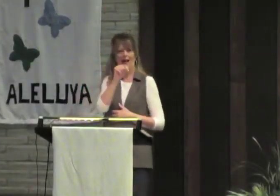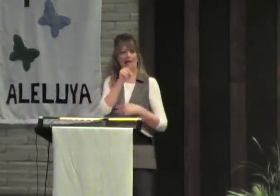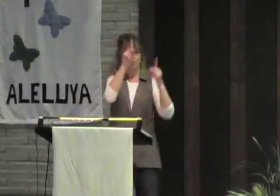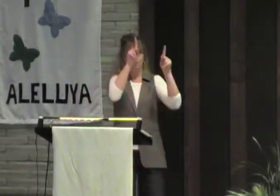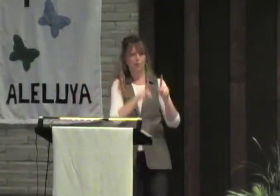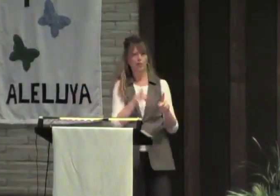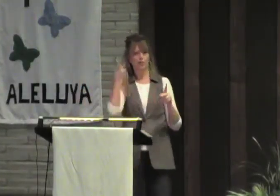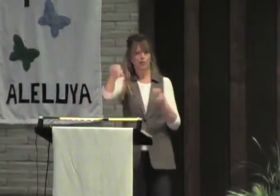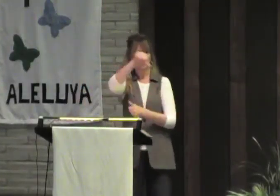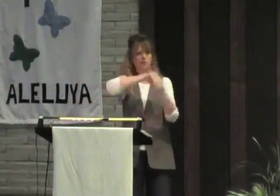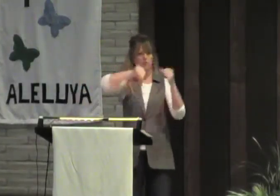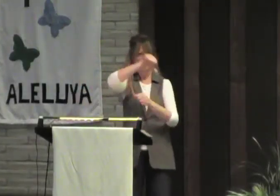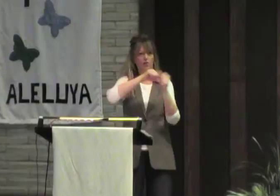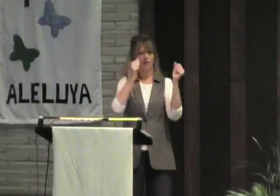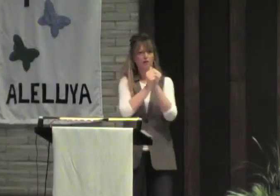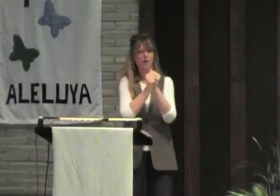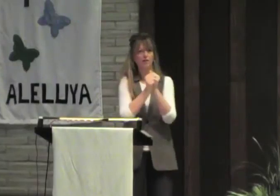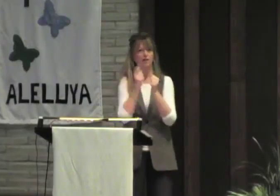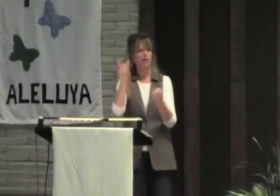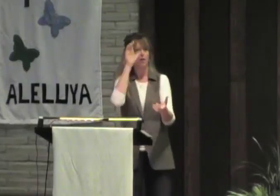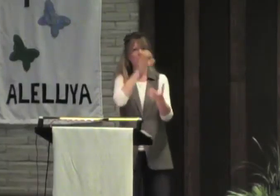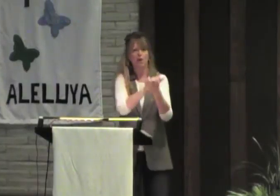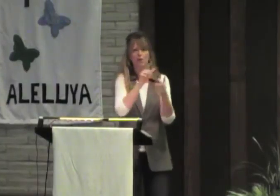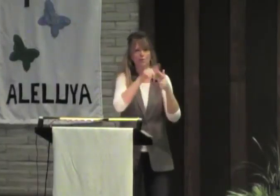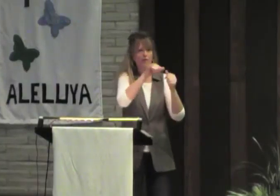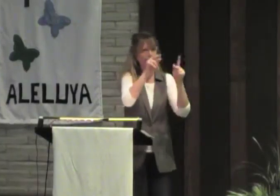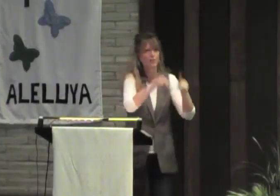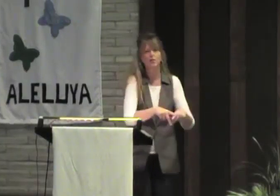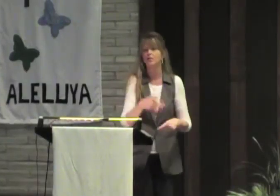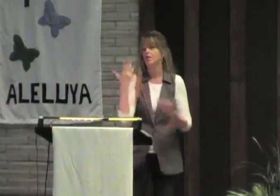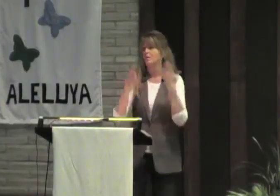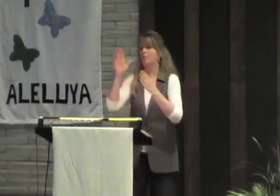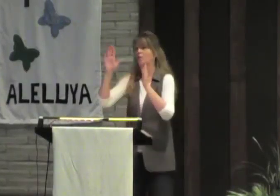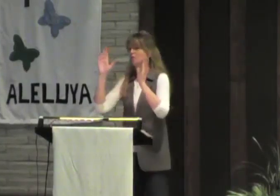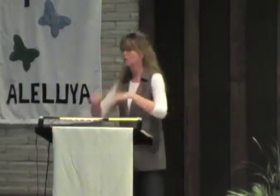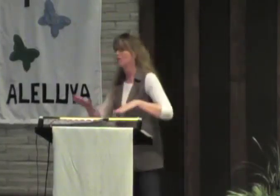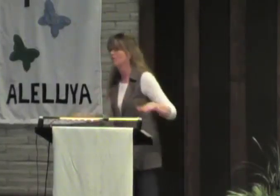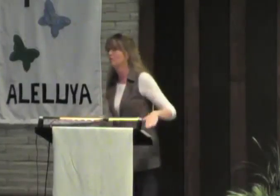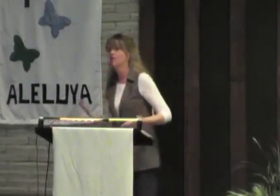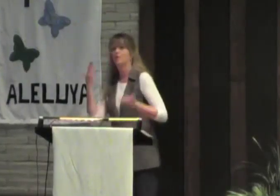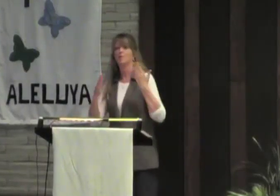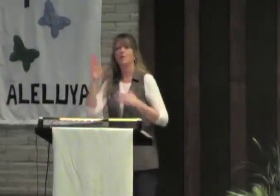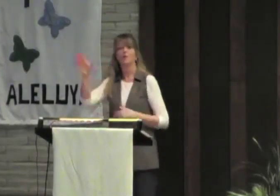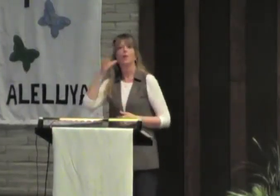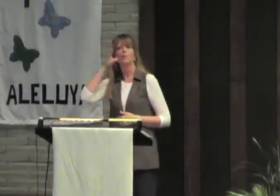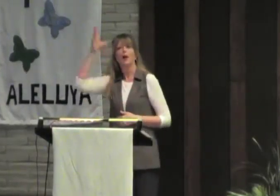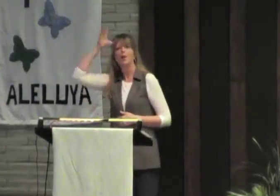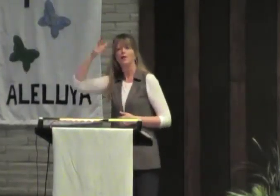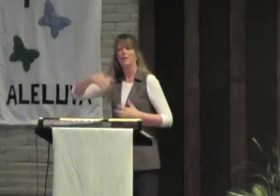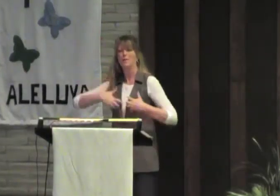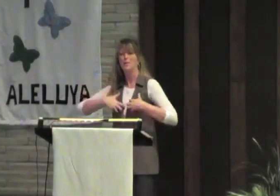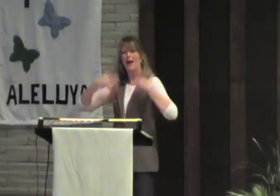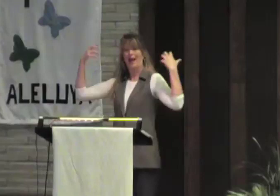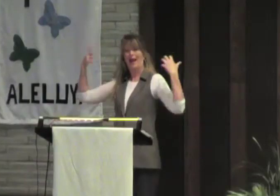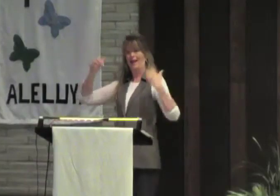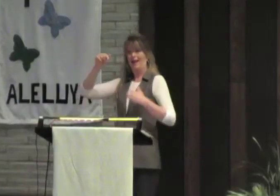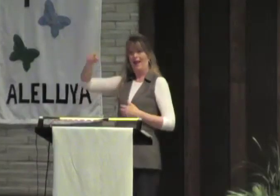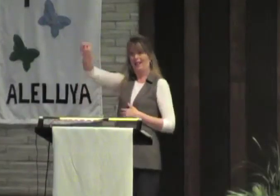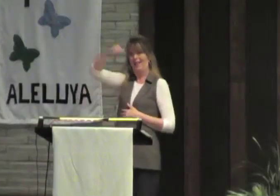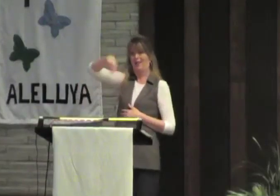get angry at a person that you're social with, that you're married to, or your children, or maybe your parents. You're angry